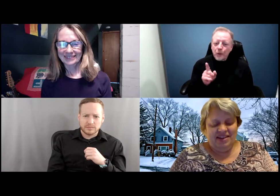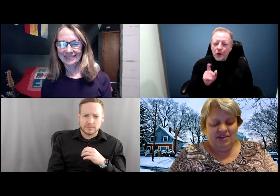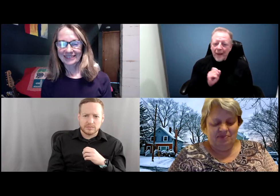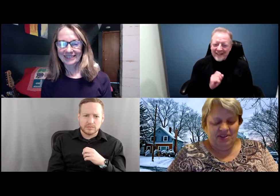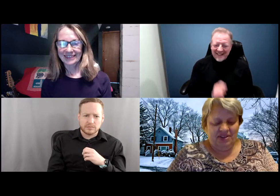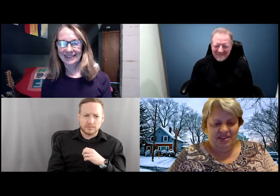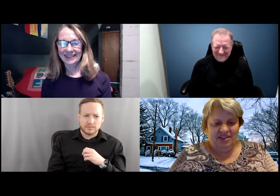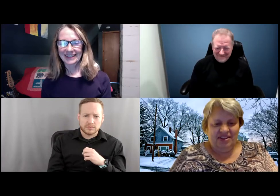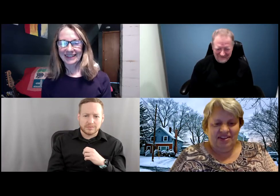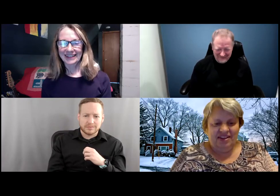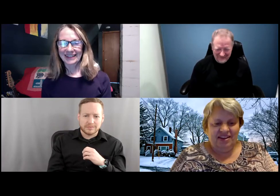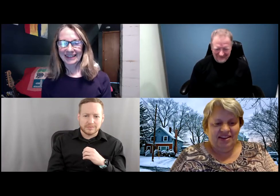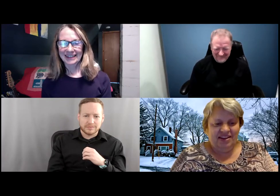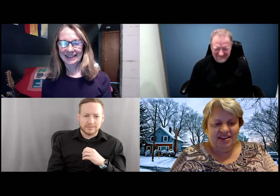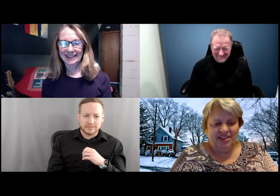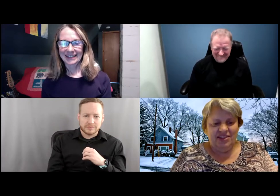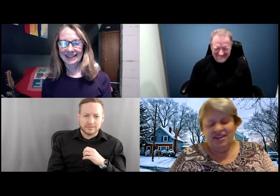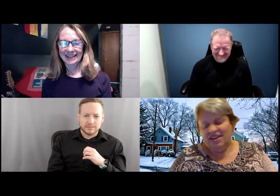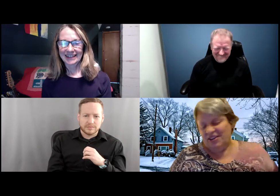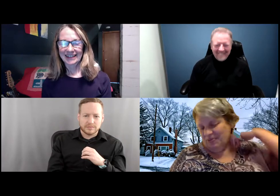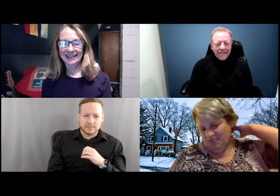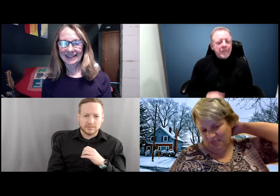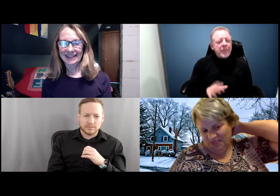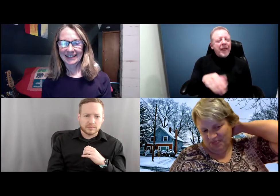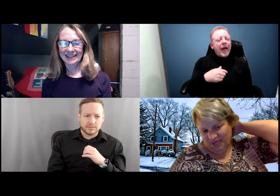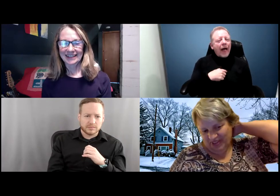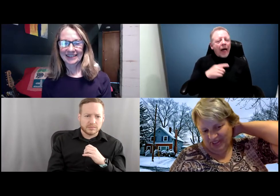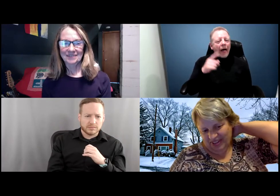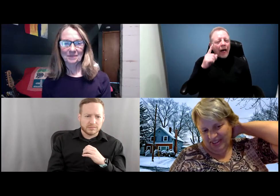You're muted, Betsy. I think that